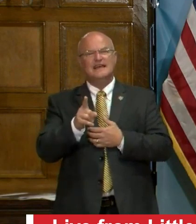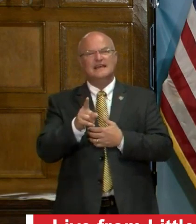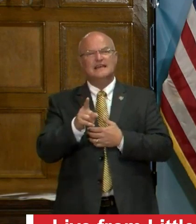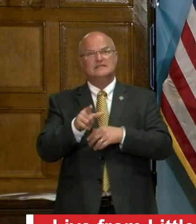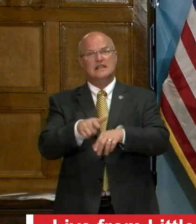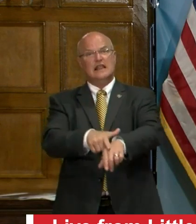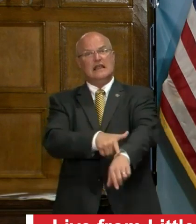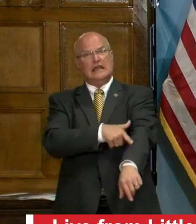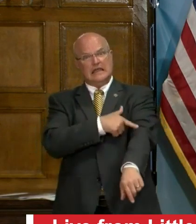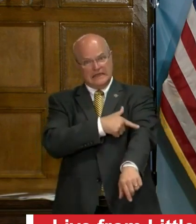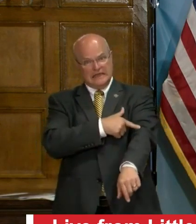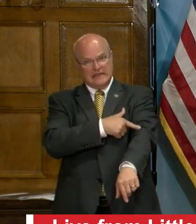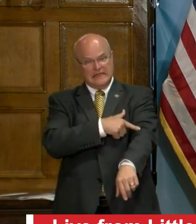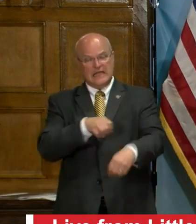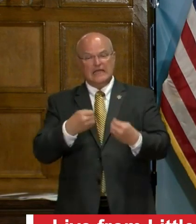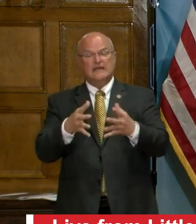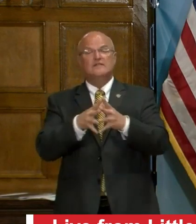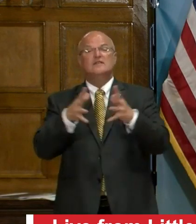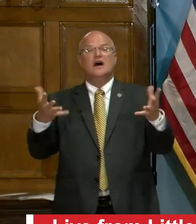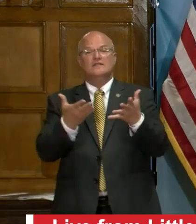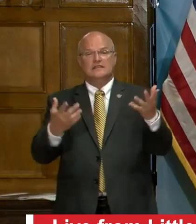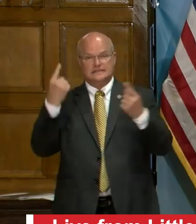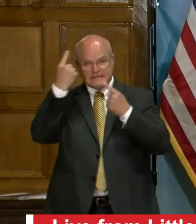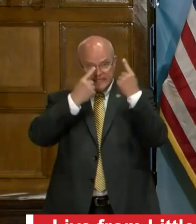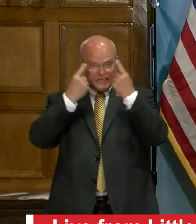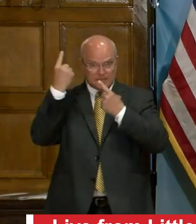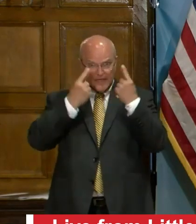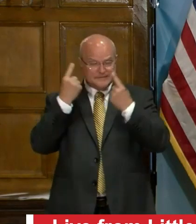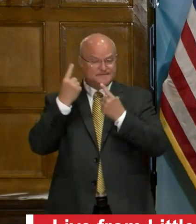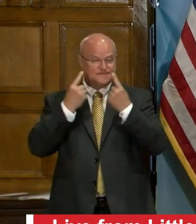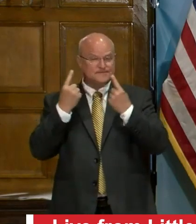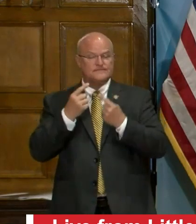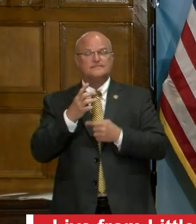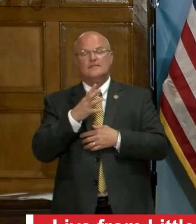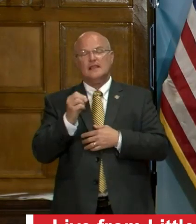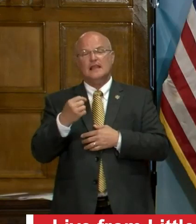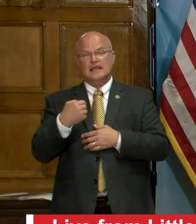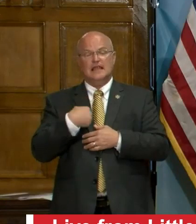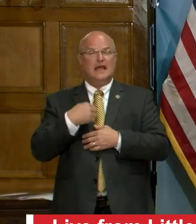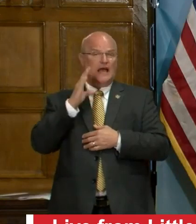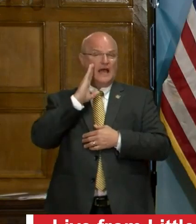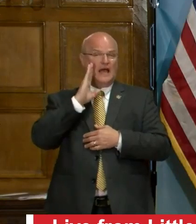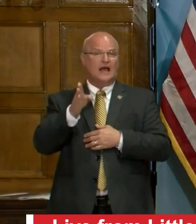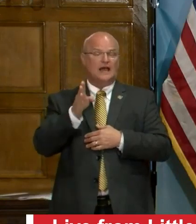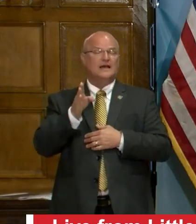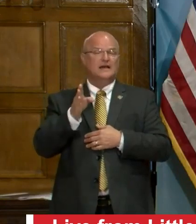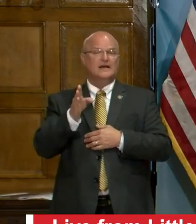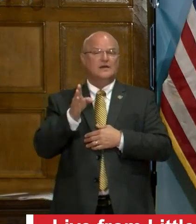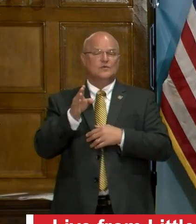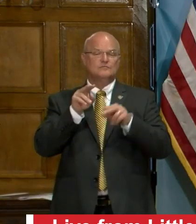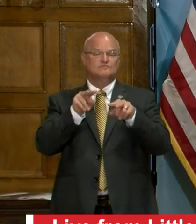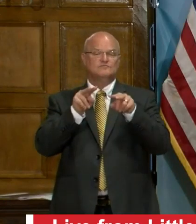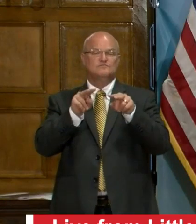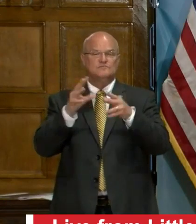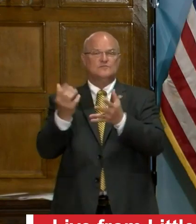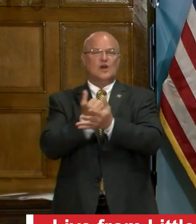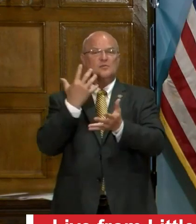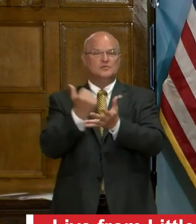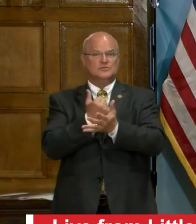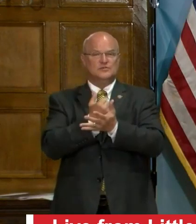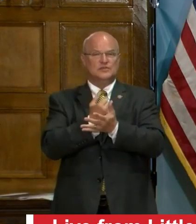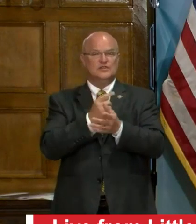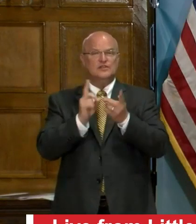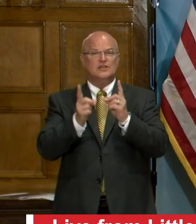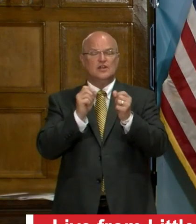pretty lengthy and give a lot of things to think about and consider, and I will look forward to the opportunity